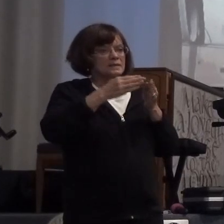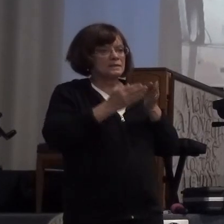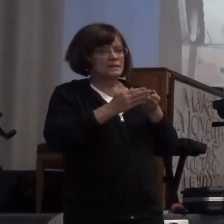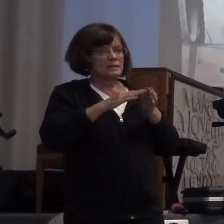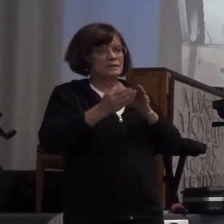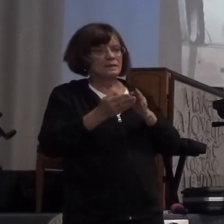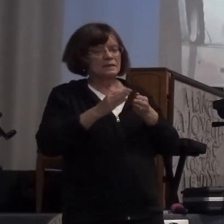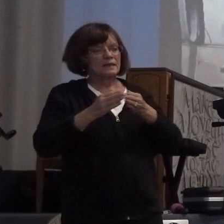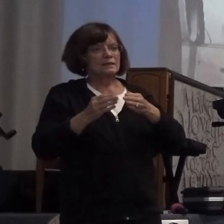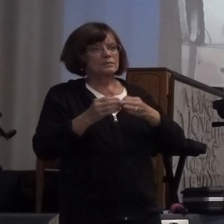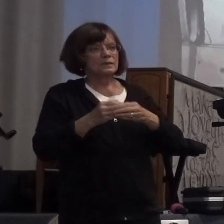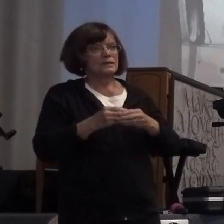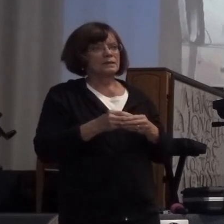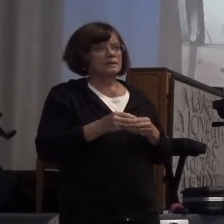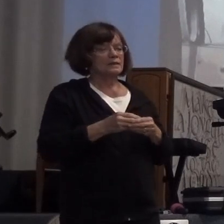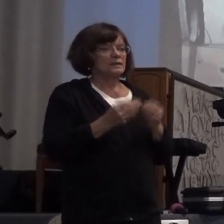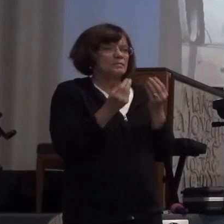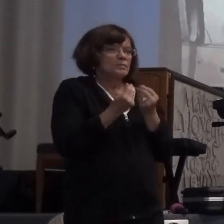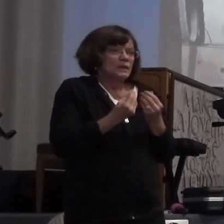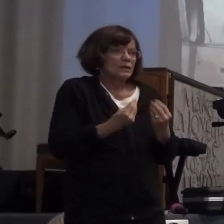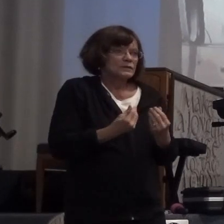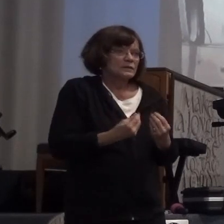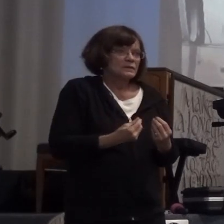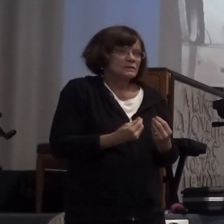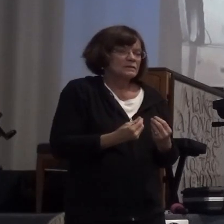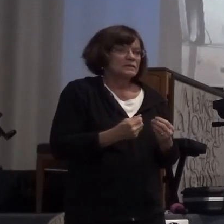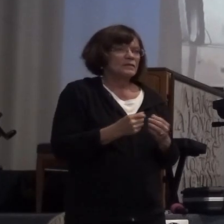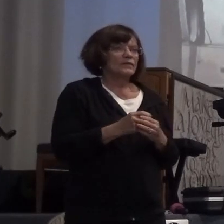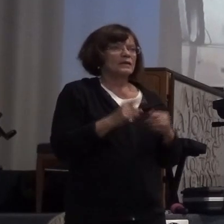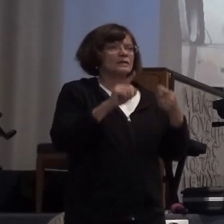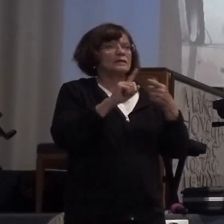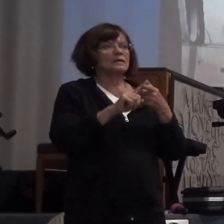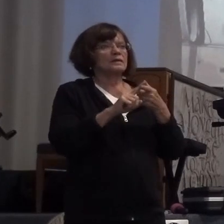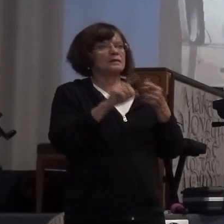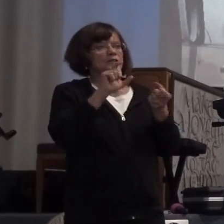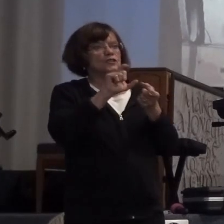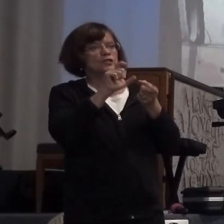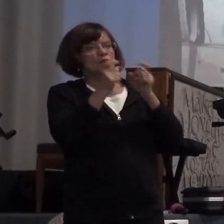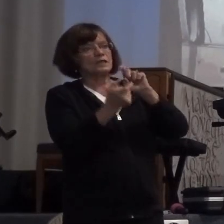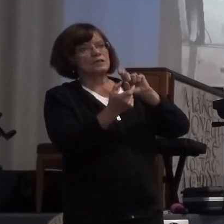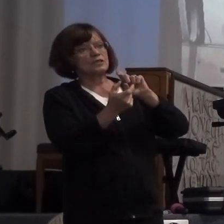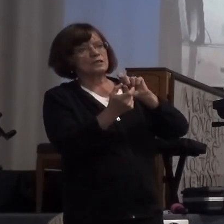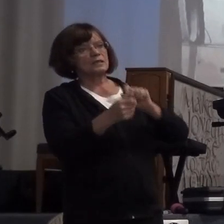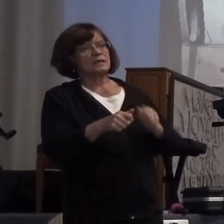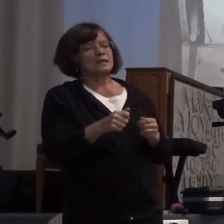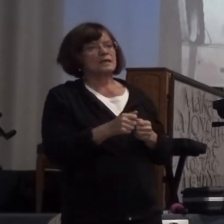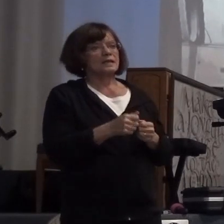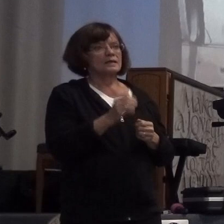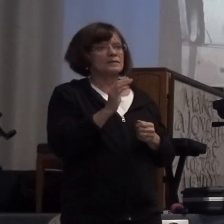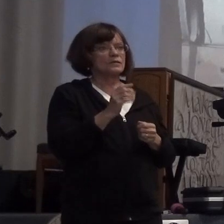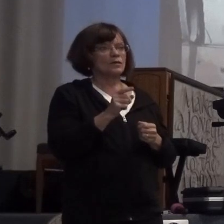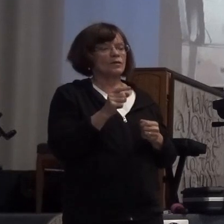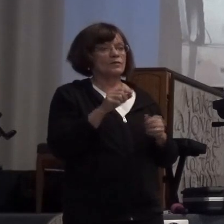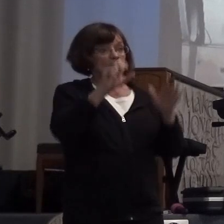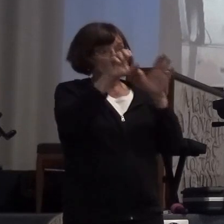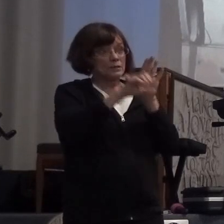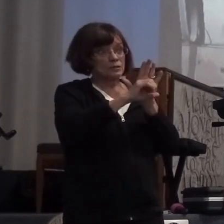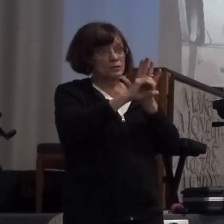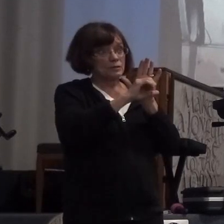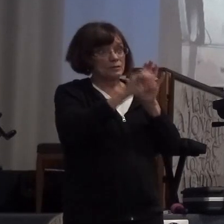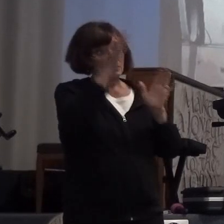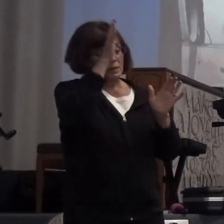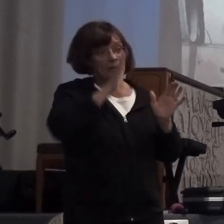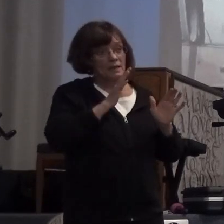could be melted down into a bar, and then they're manipulated by the blacksmith. And he just pounds on it to manipulate it to go into the shape that